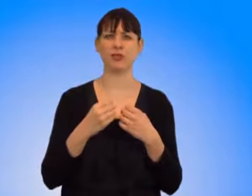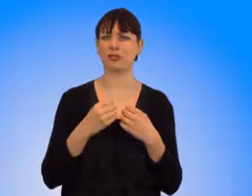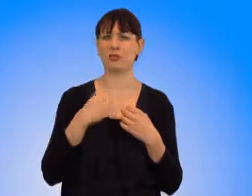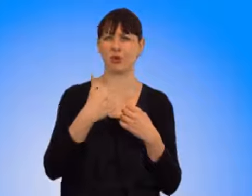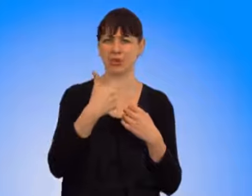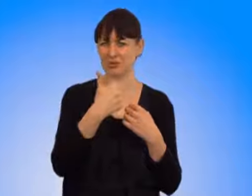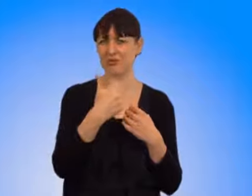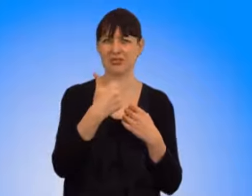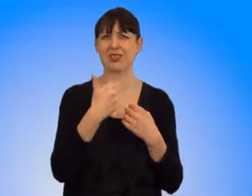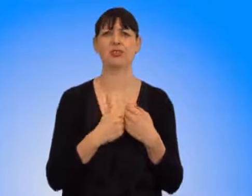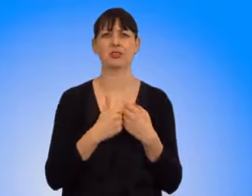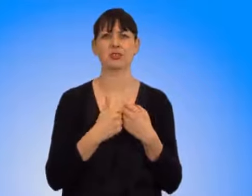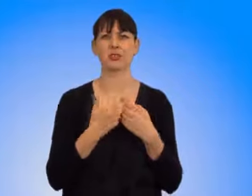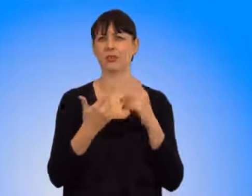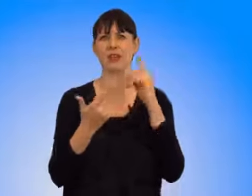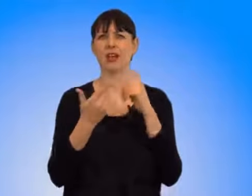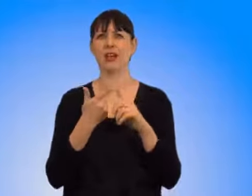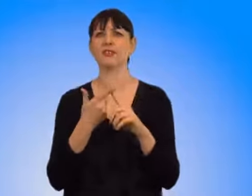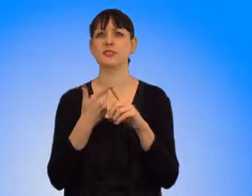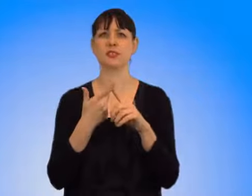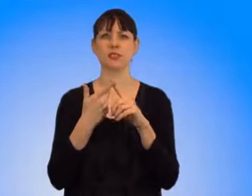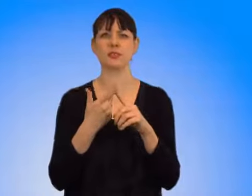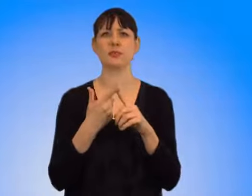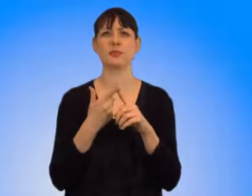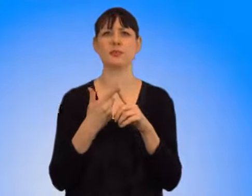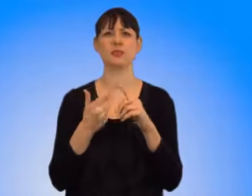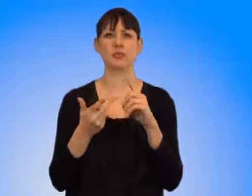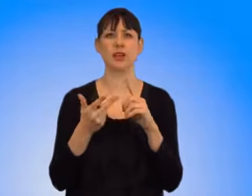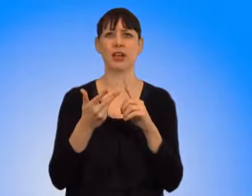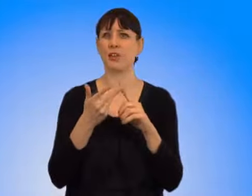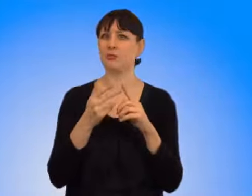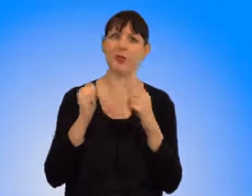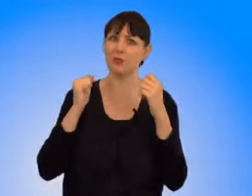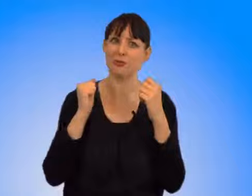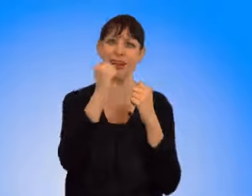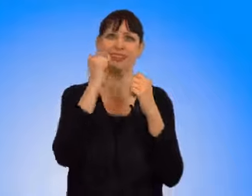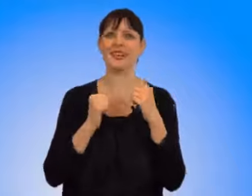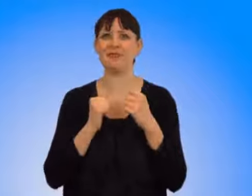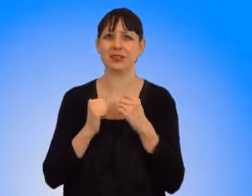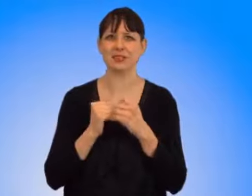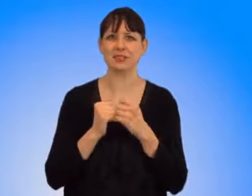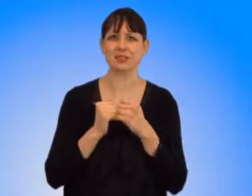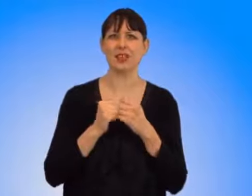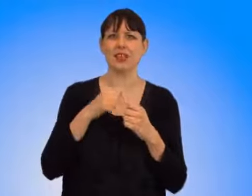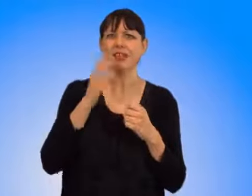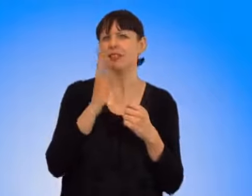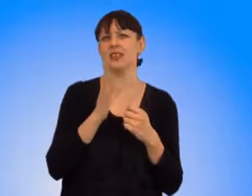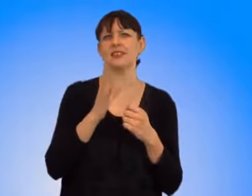require going to the doctor or hospital treatment or a fun ride in an ambulance. These